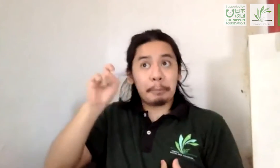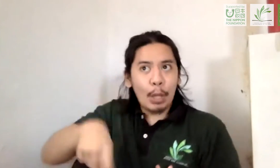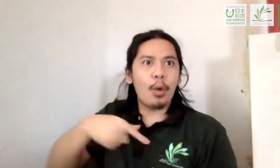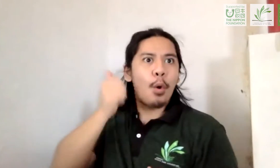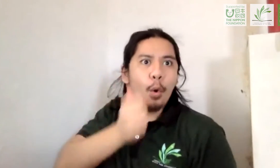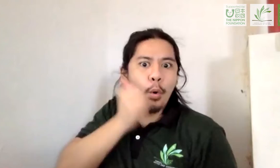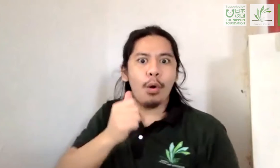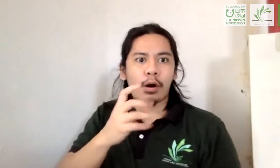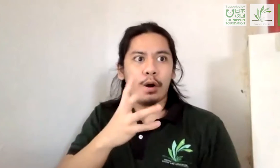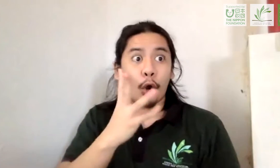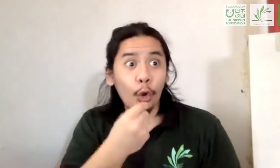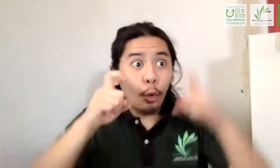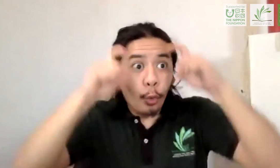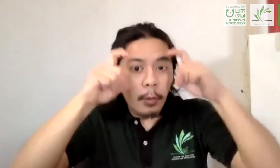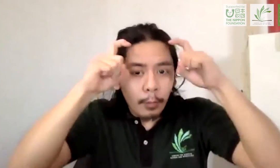Okay, now I understand.